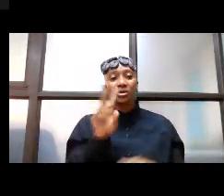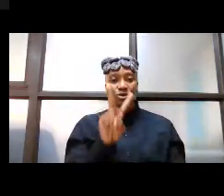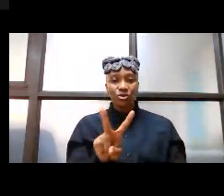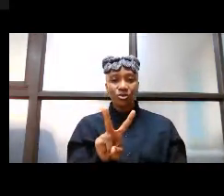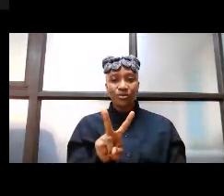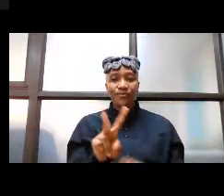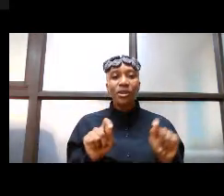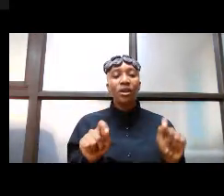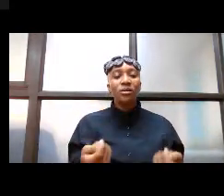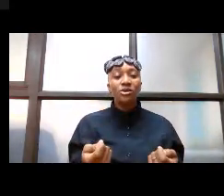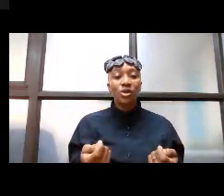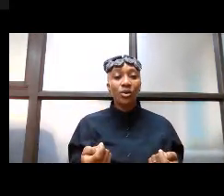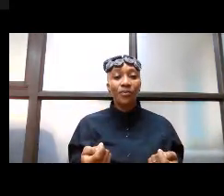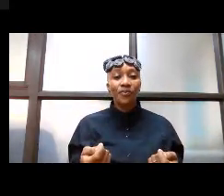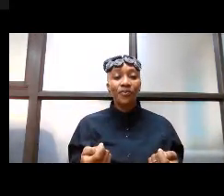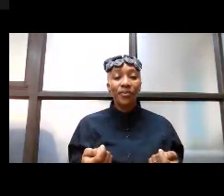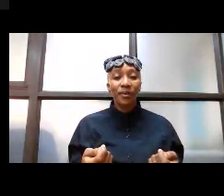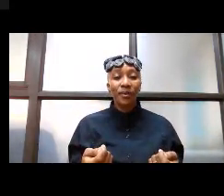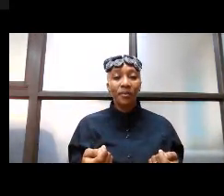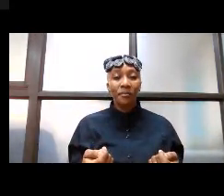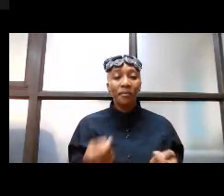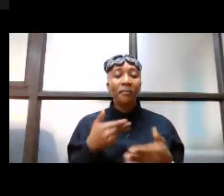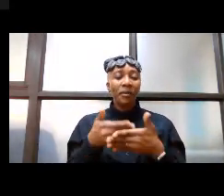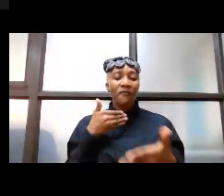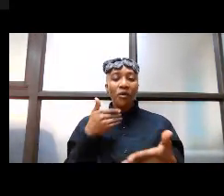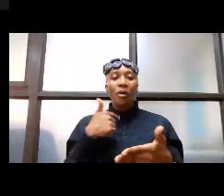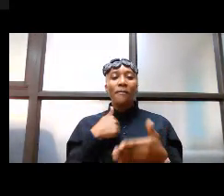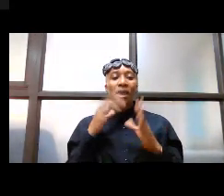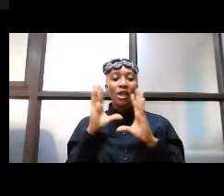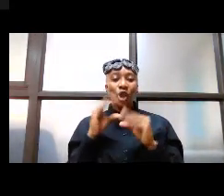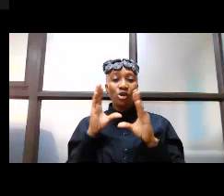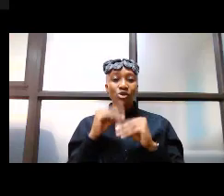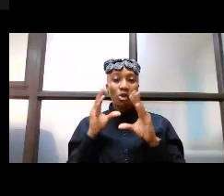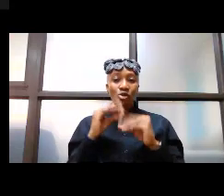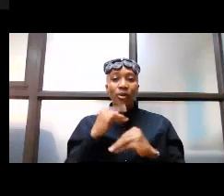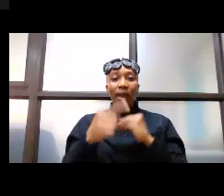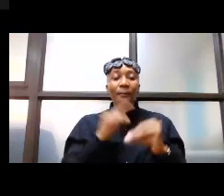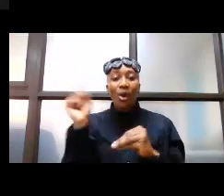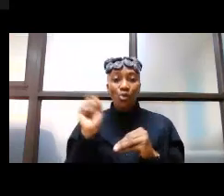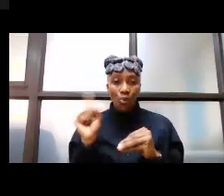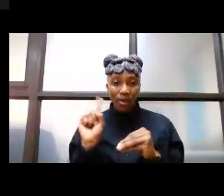So I was still talking about